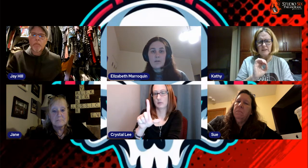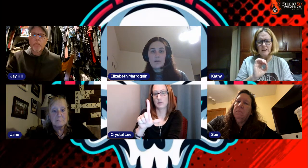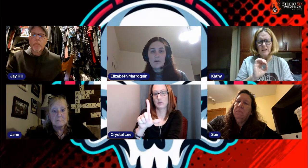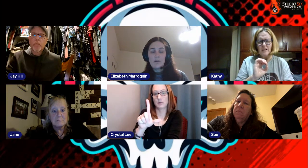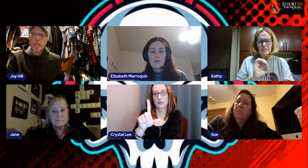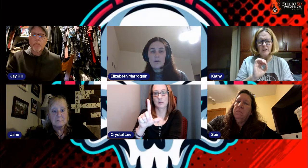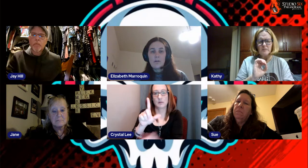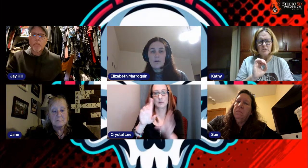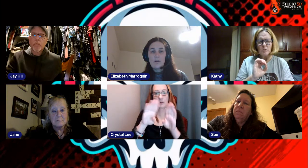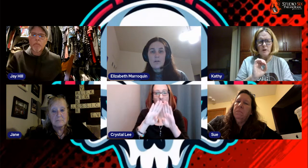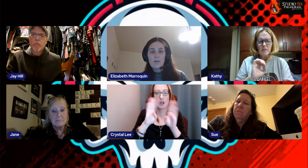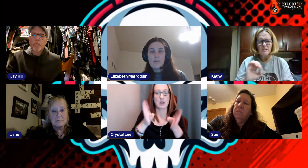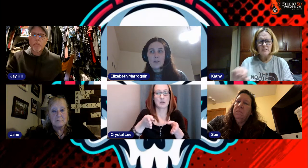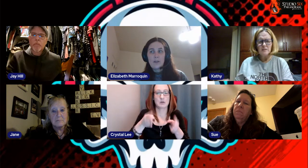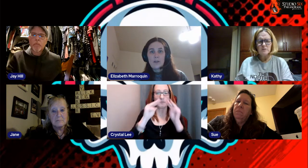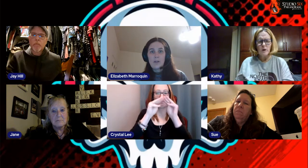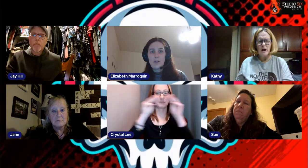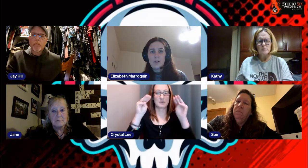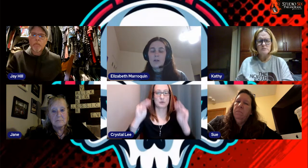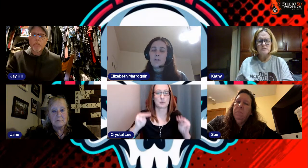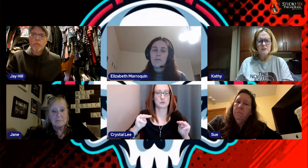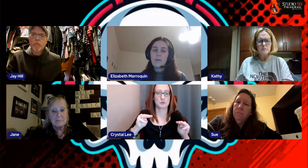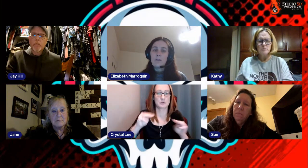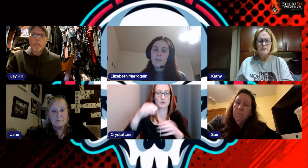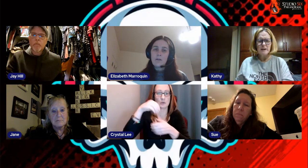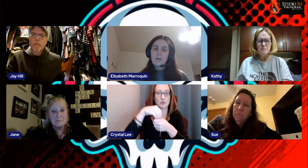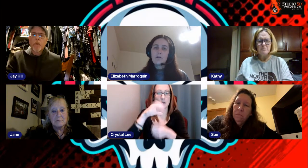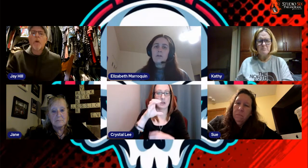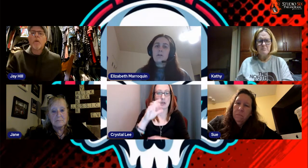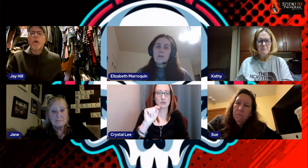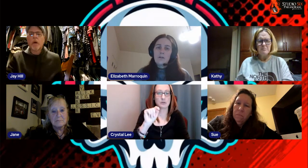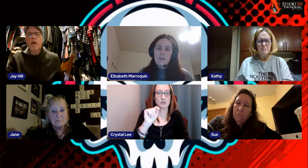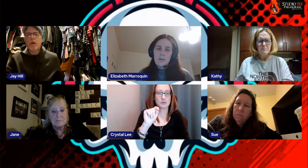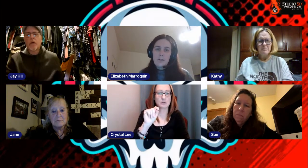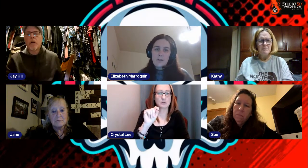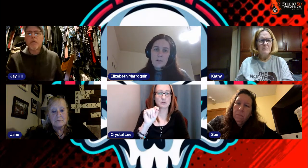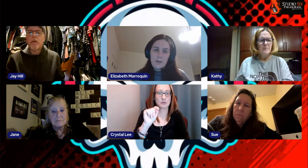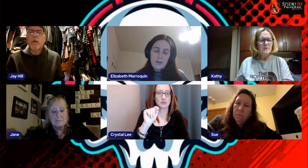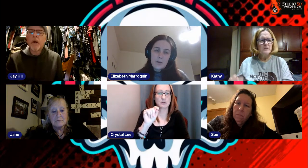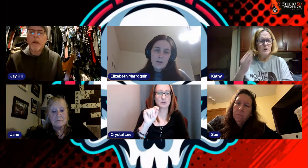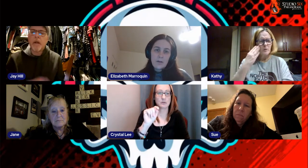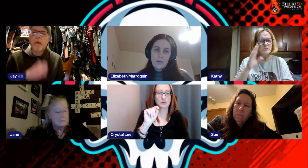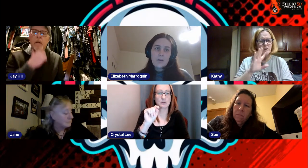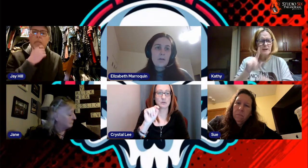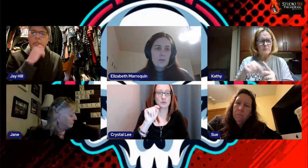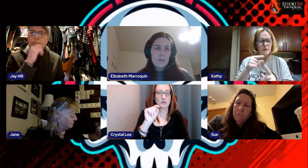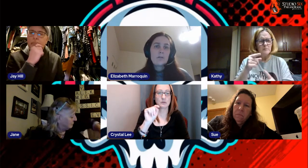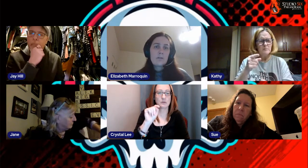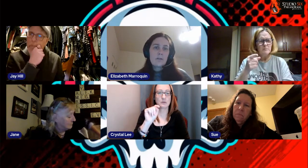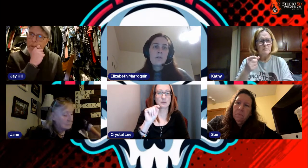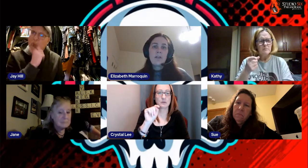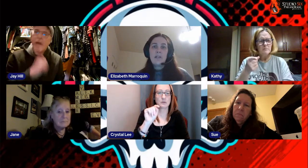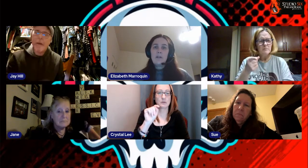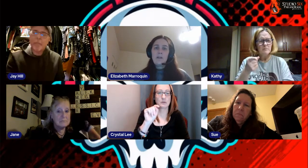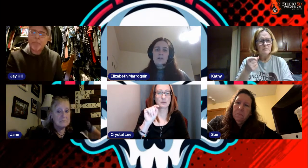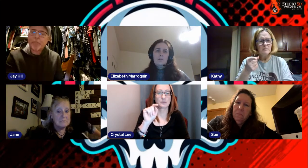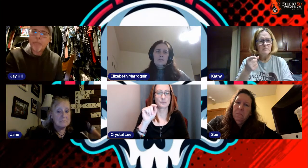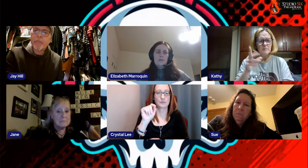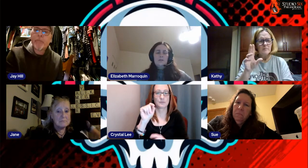L-E-F-F-I-N-G-E. Laughingville House Museum. Oh, okay. No, I get it. Connecticut. Yeah. Yes,